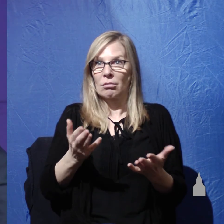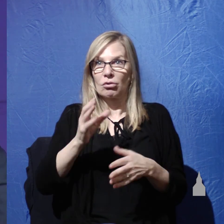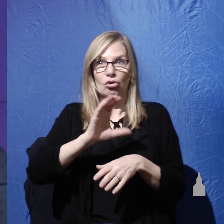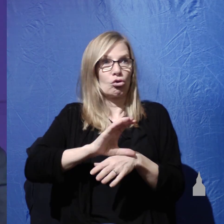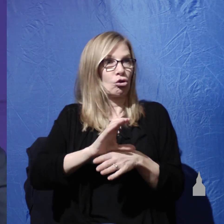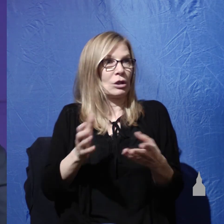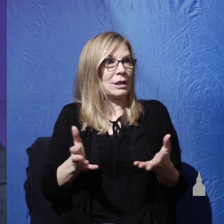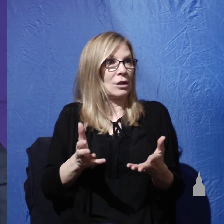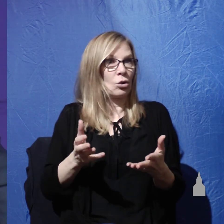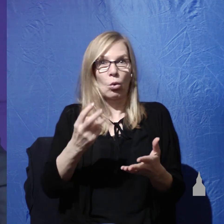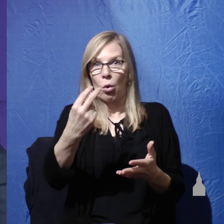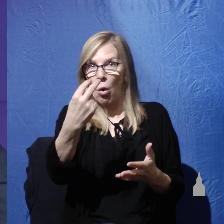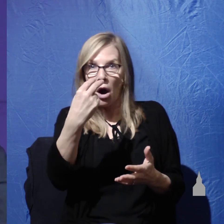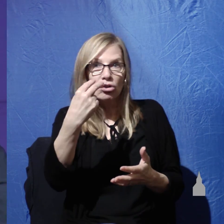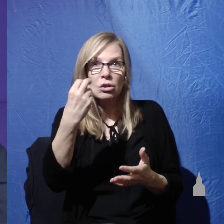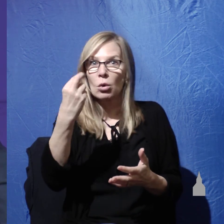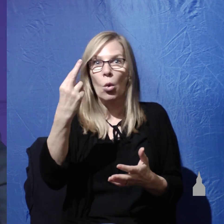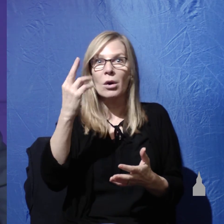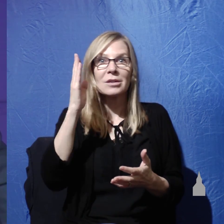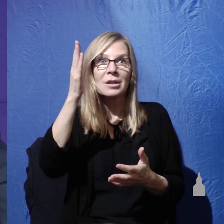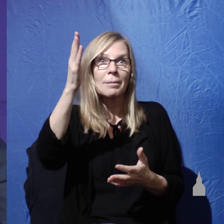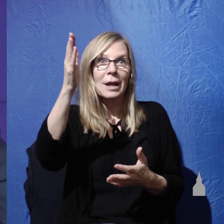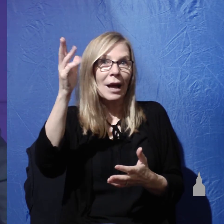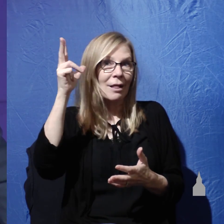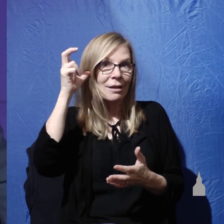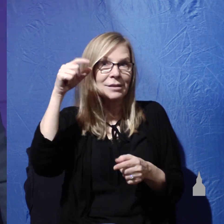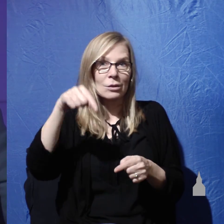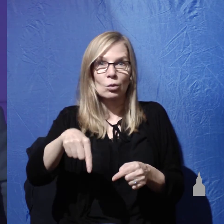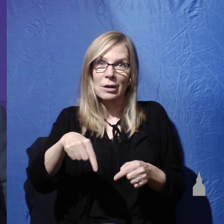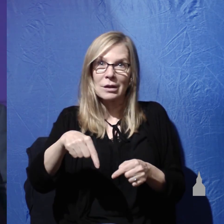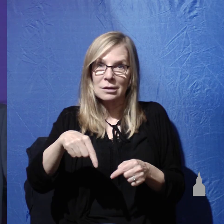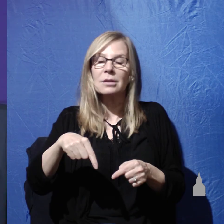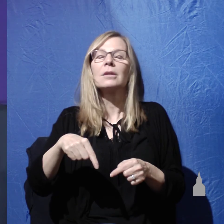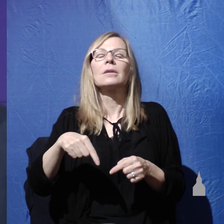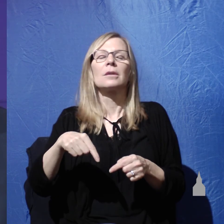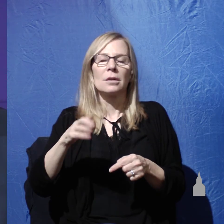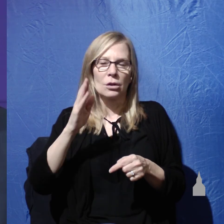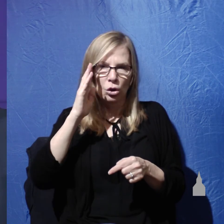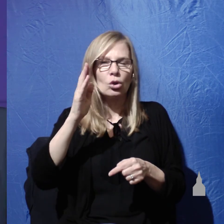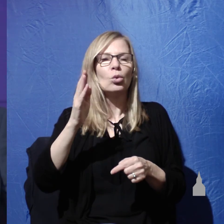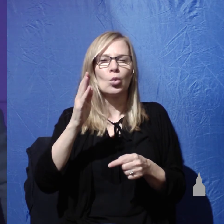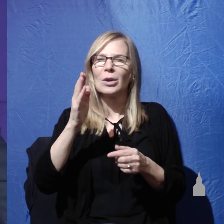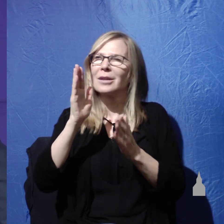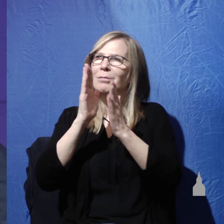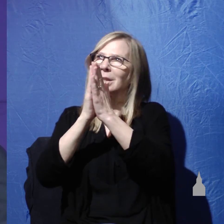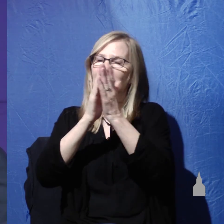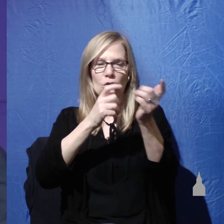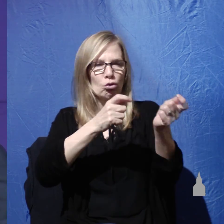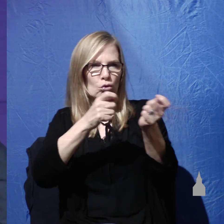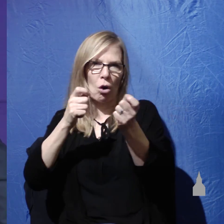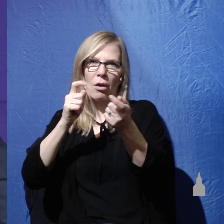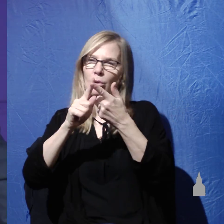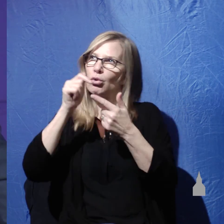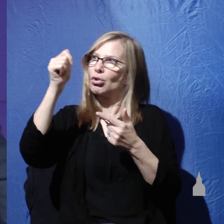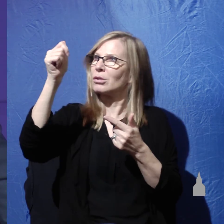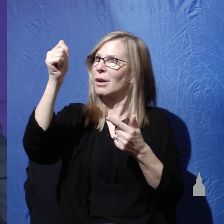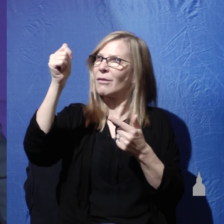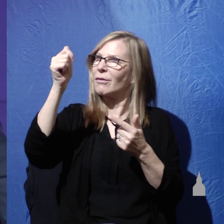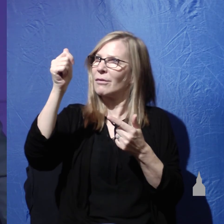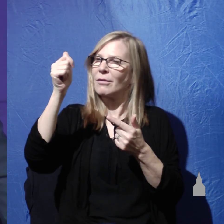auditorium, any who are watching, any who will someday listen to this, that you might draw them to yourself and bring them to